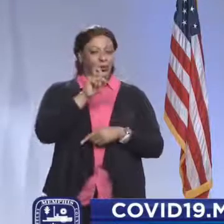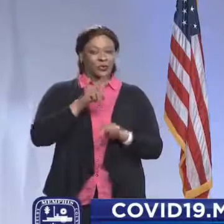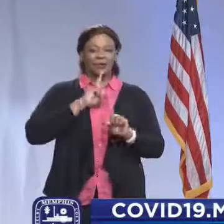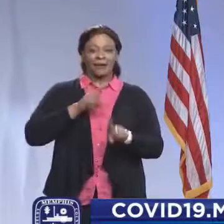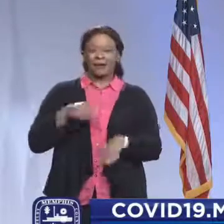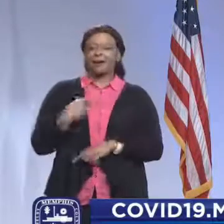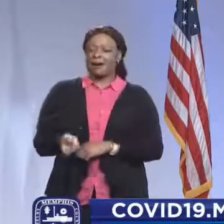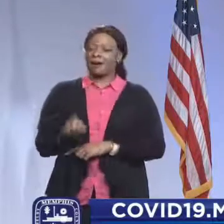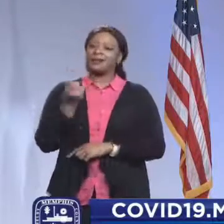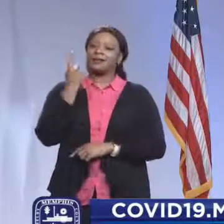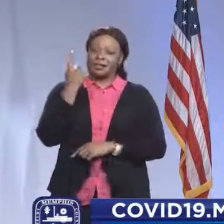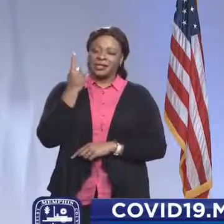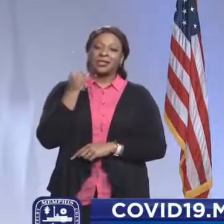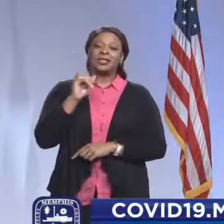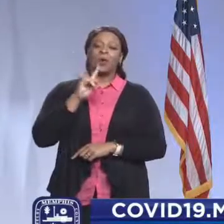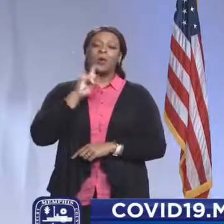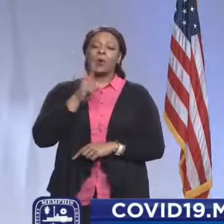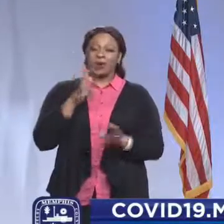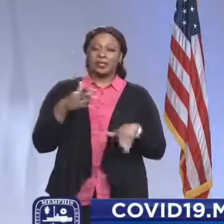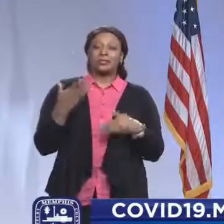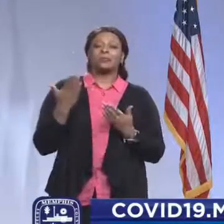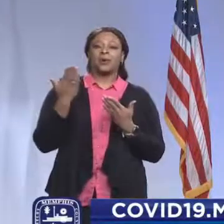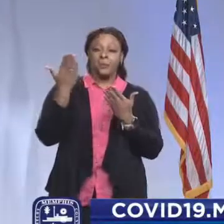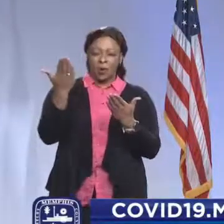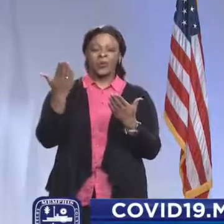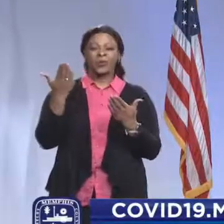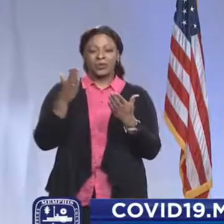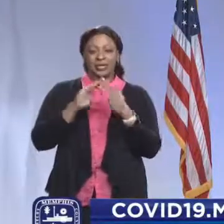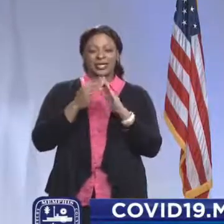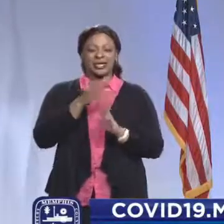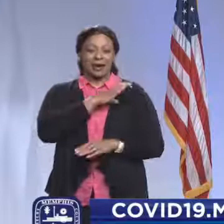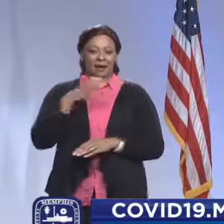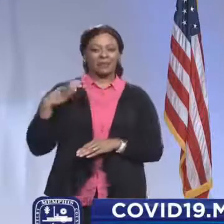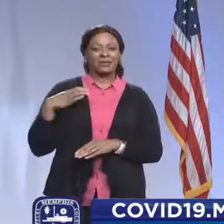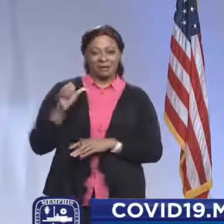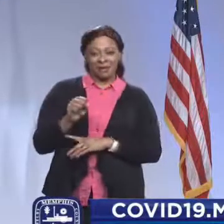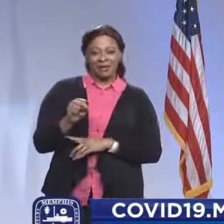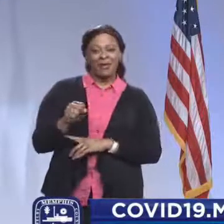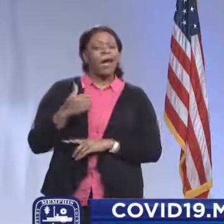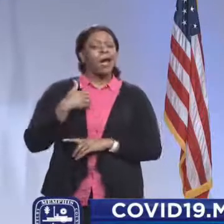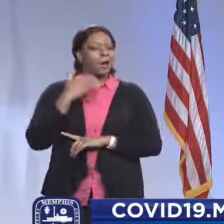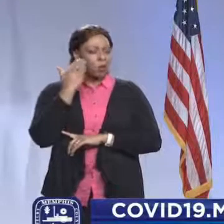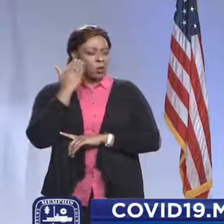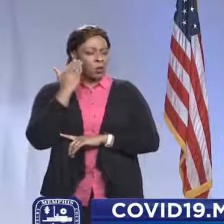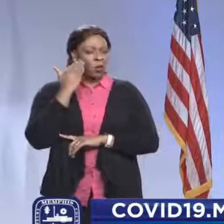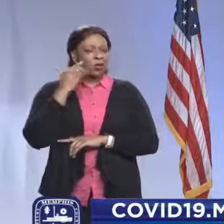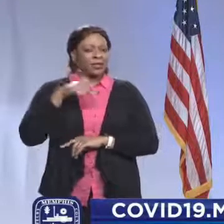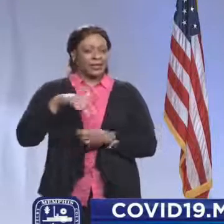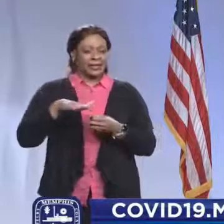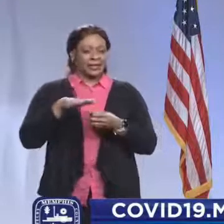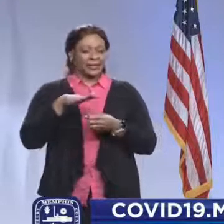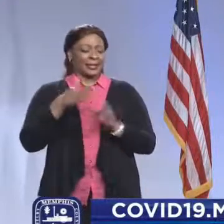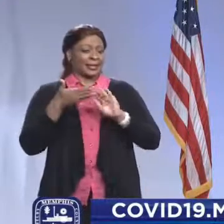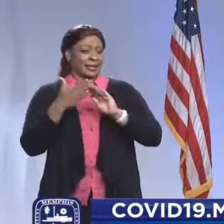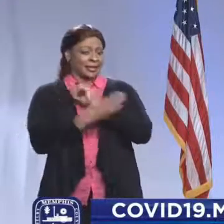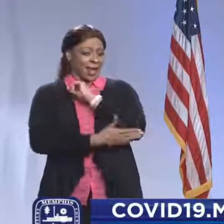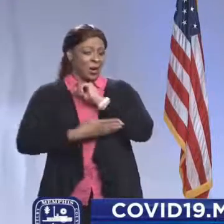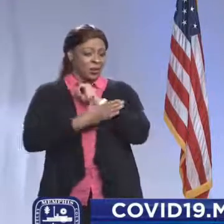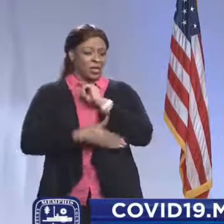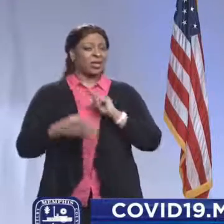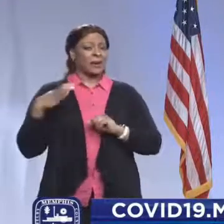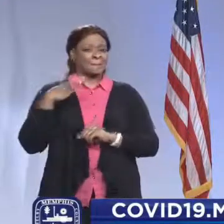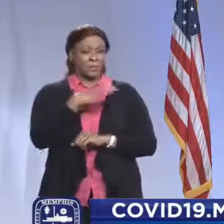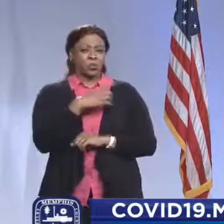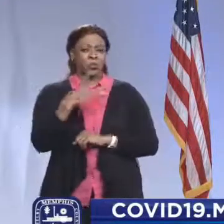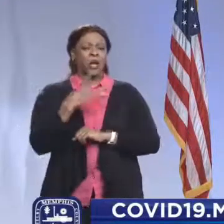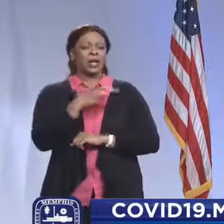do understand that an ordinance was proposed to the city council. I also know that within the county commission, at least one